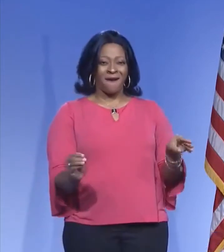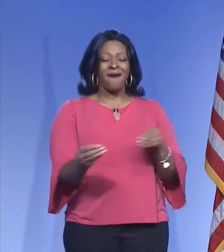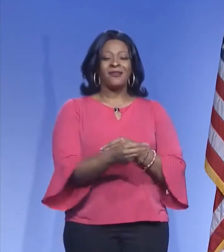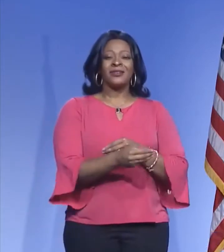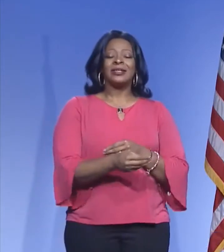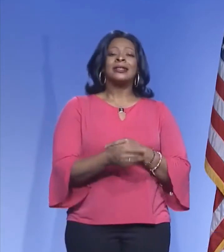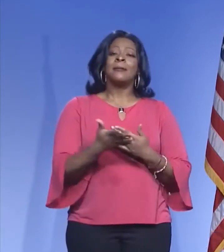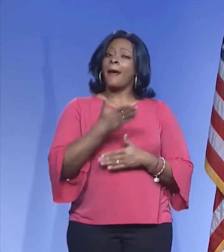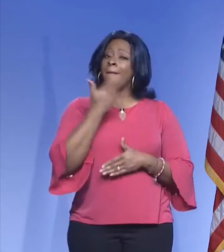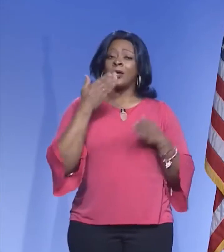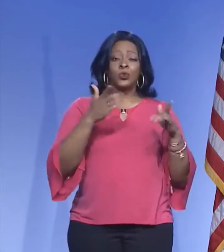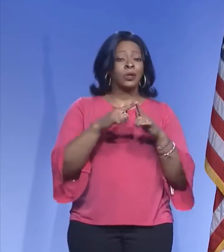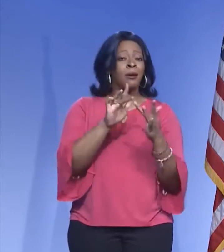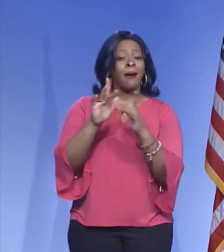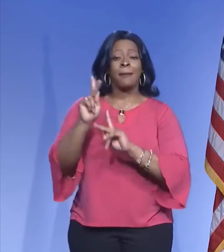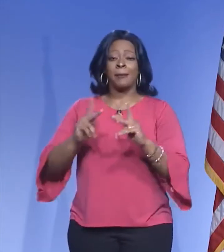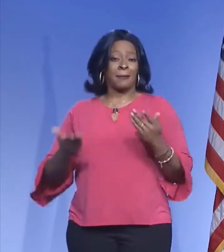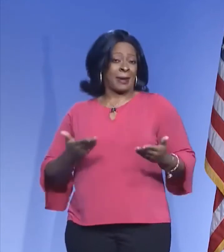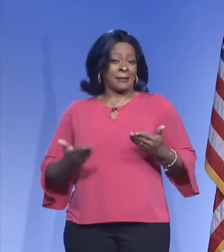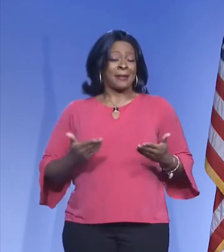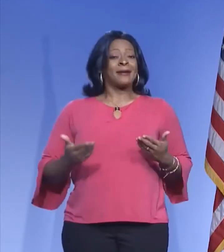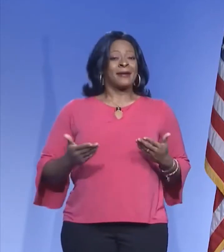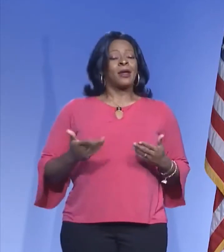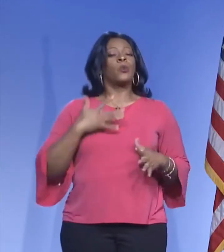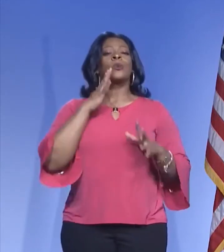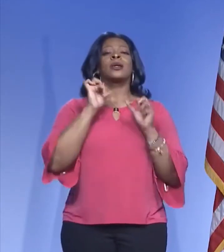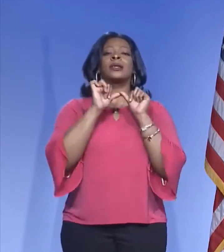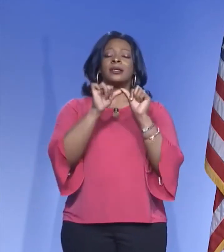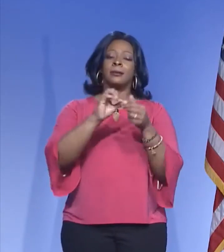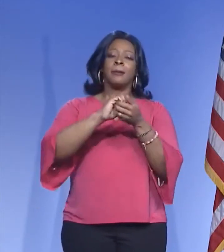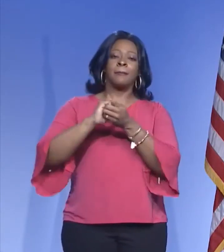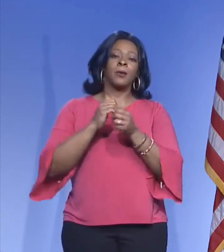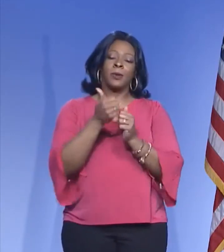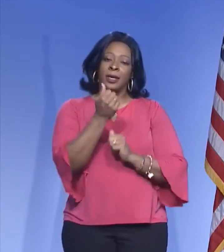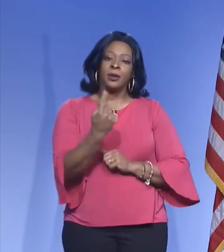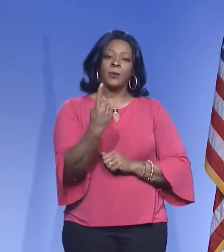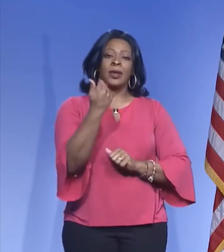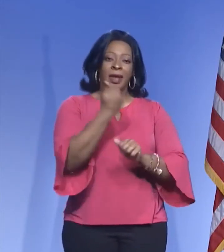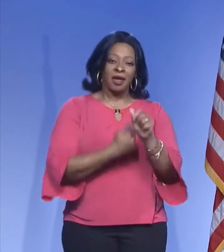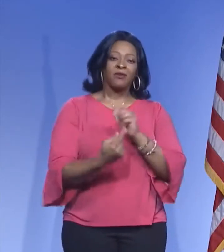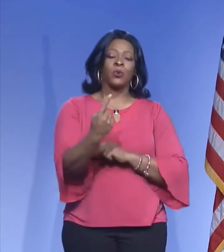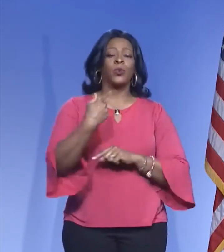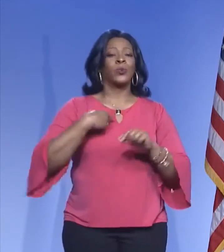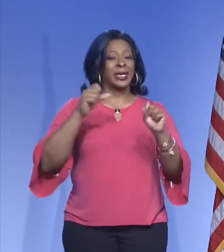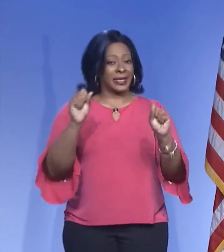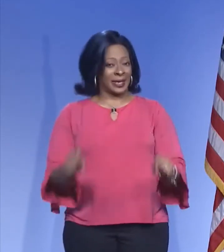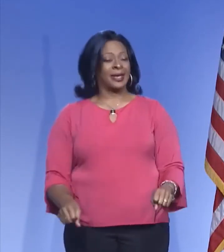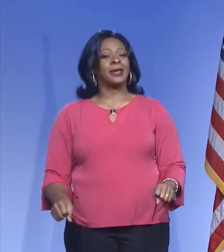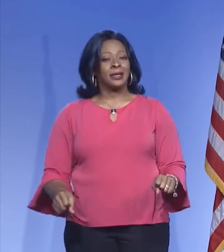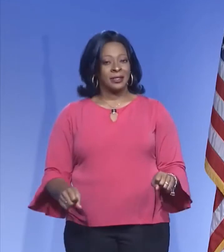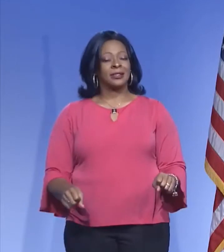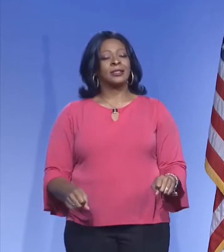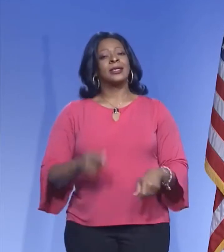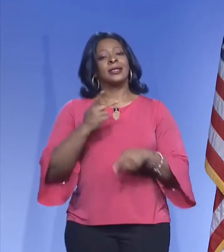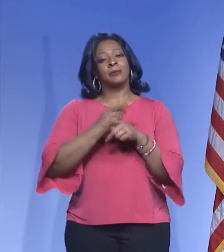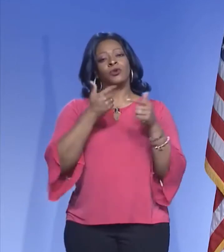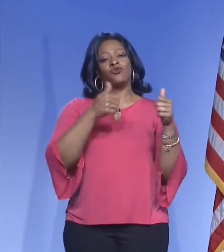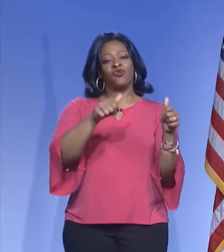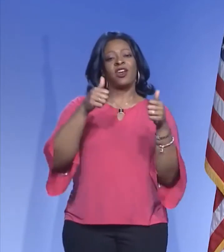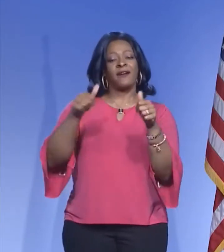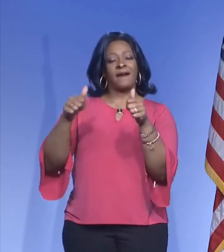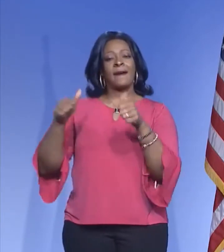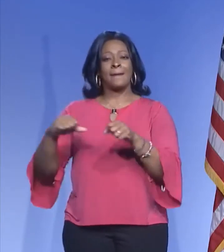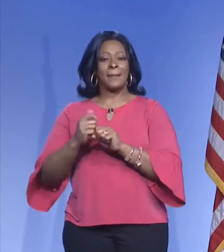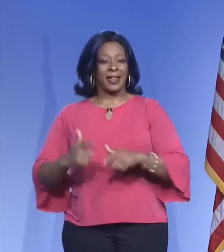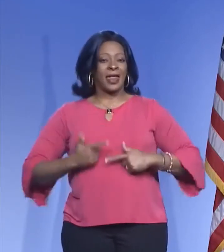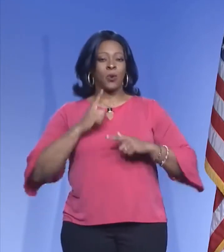that may be the way to reach folks. And so we're going to continue to partner with anyone and everyone that we can to keep trying to make